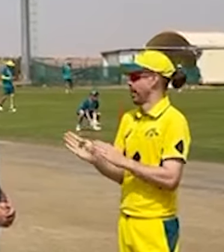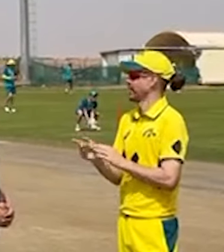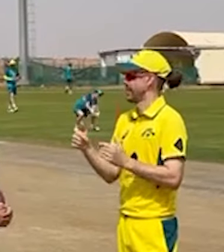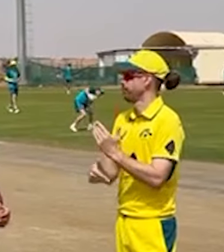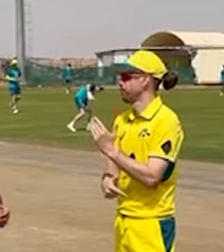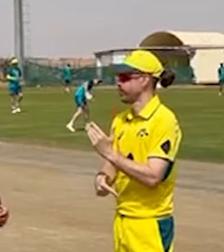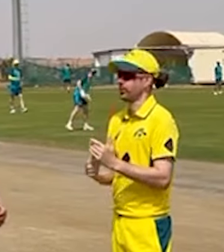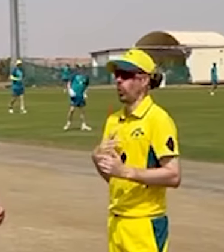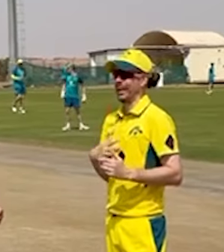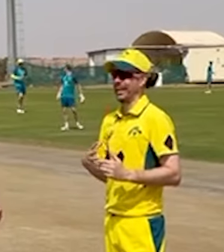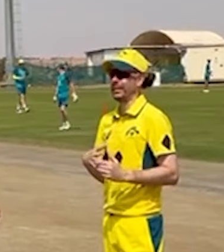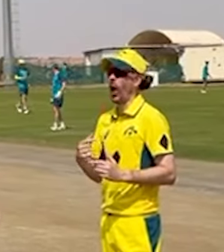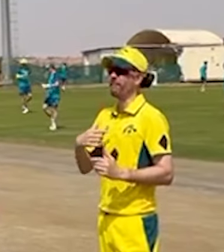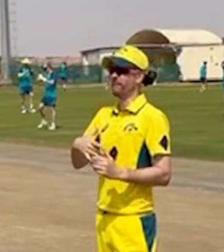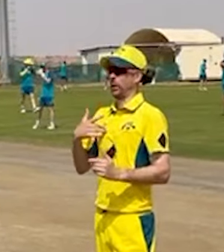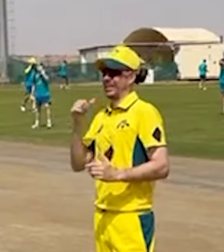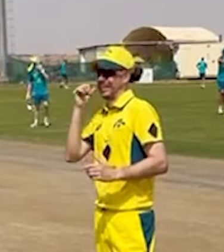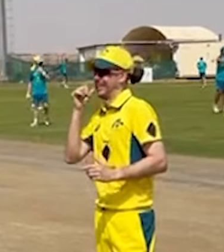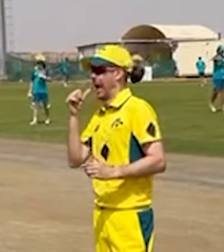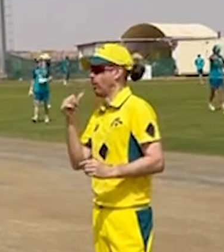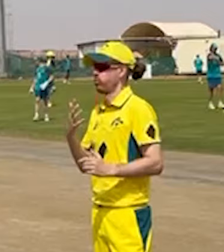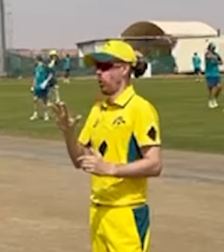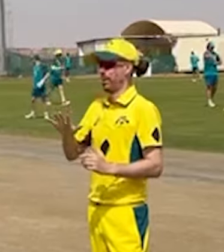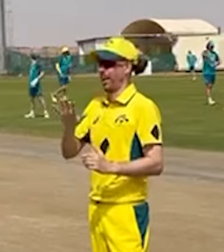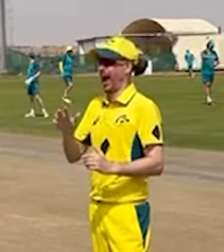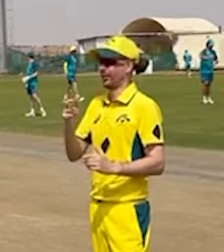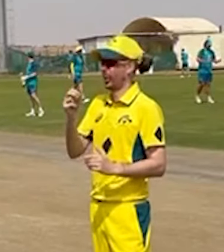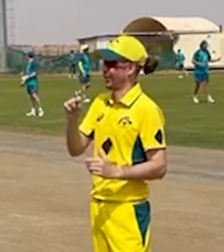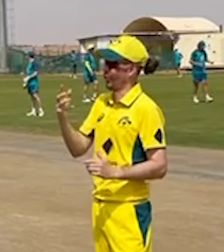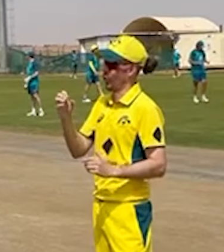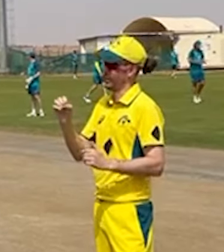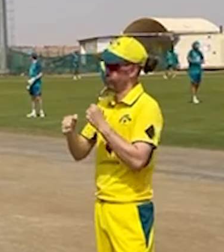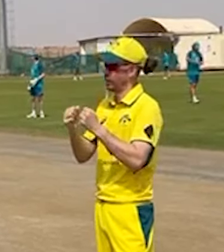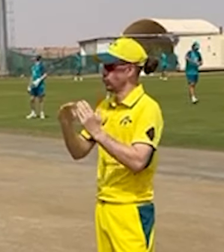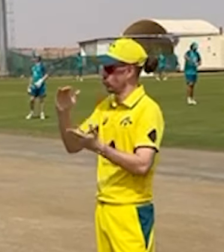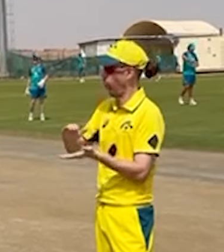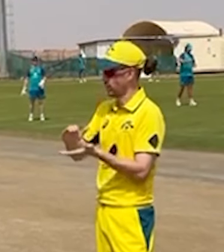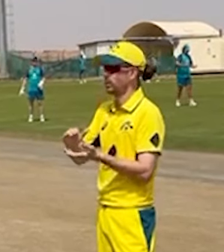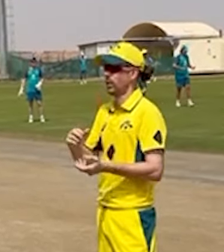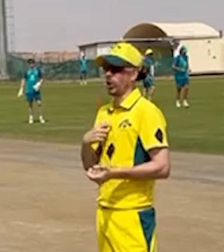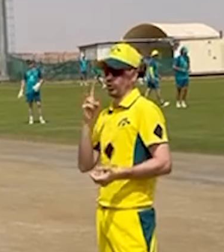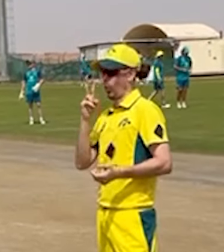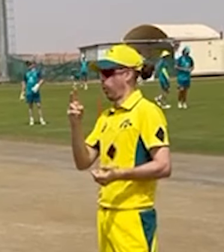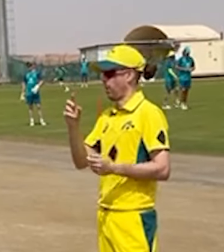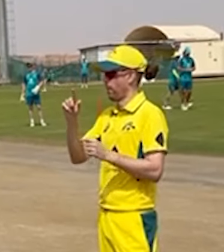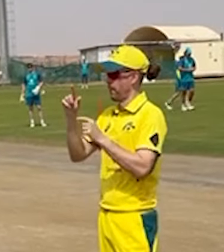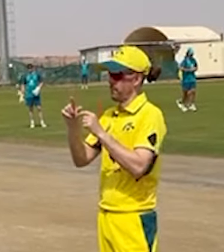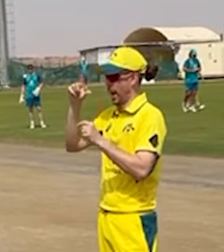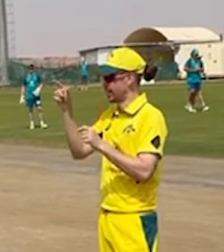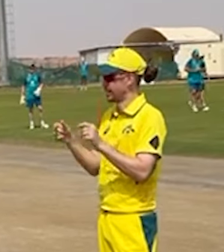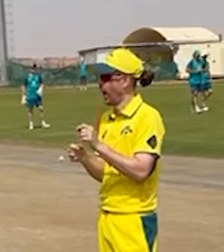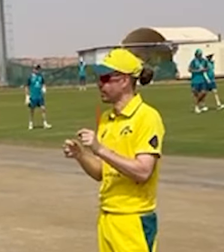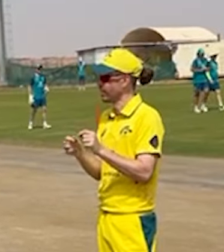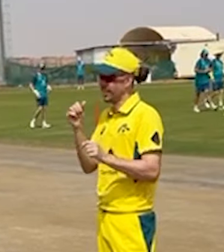we've got to dig deep, we've got to bat deep, and I think we're about 20 to 30 runs short.